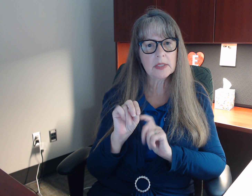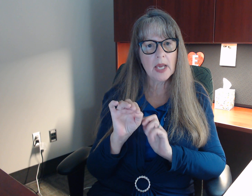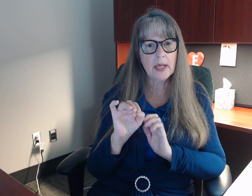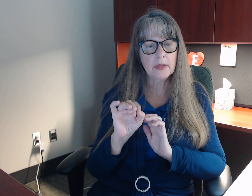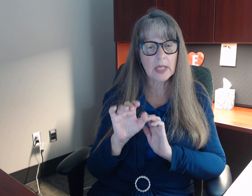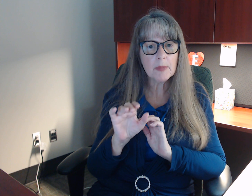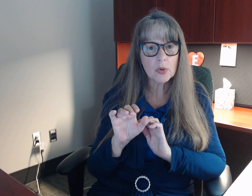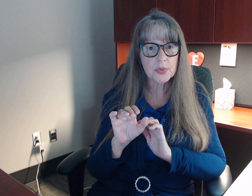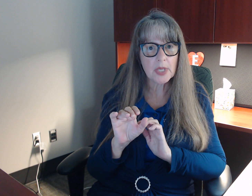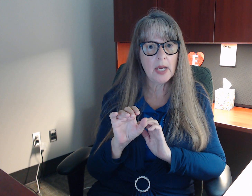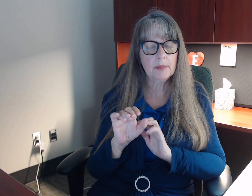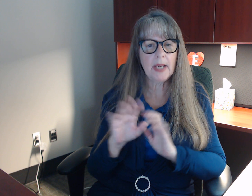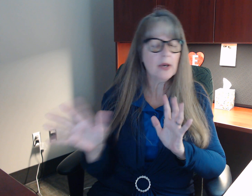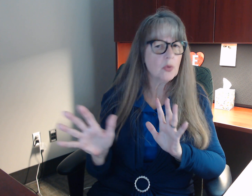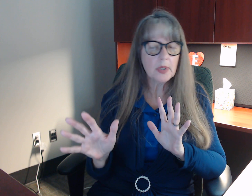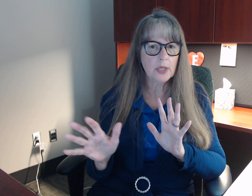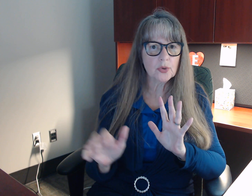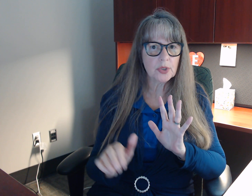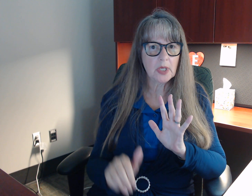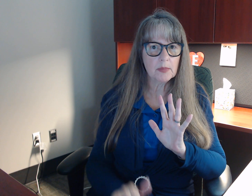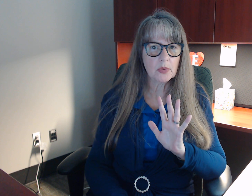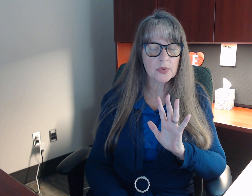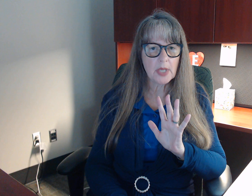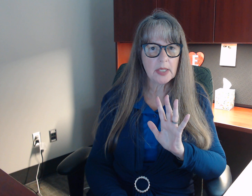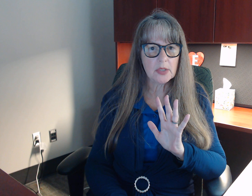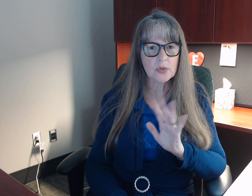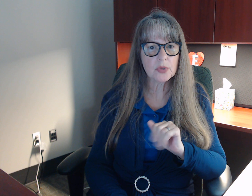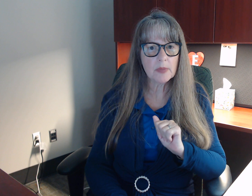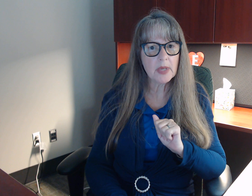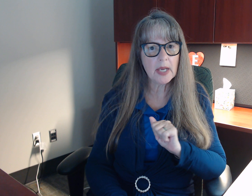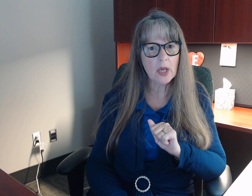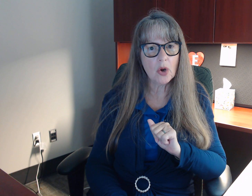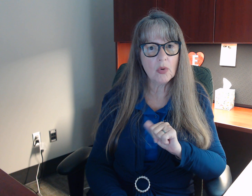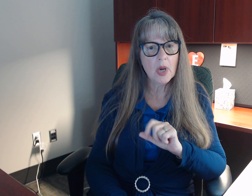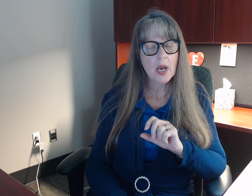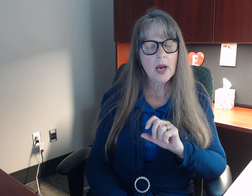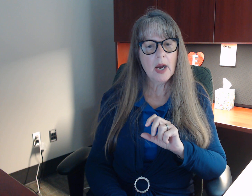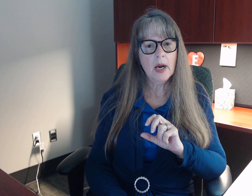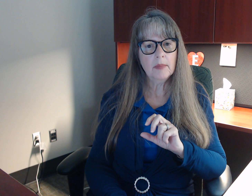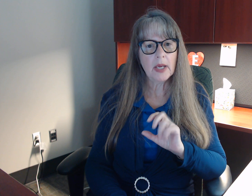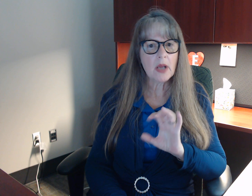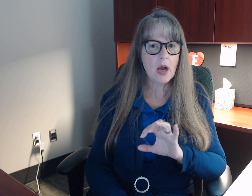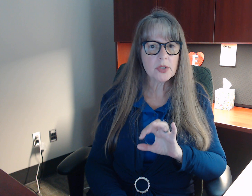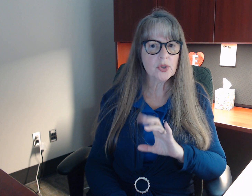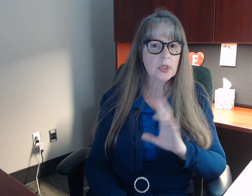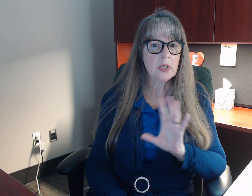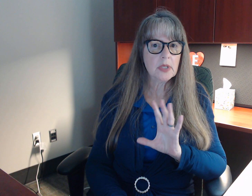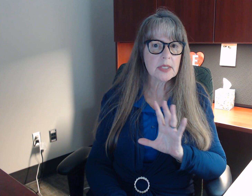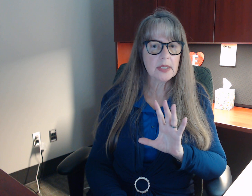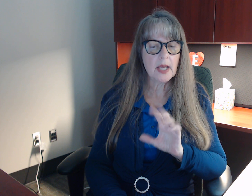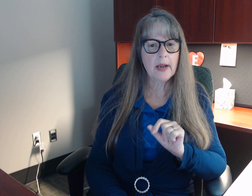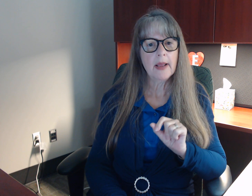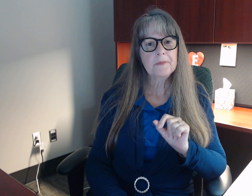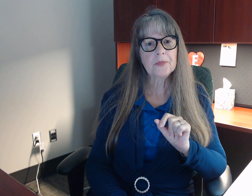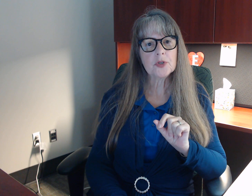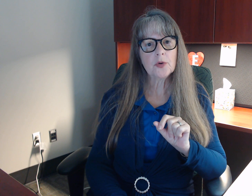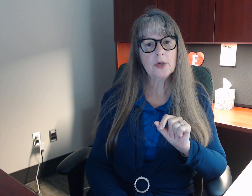sign, the chemical sign, but I don't know what nitrogen chemical sign is. There's some that I know, like oxygen and things like that. And so I do